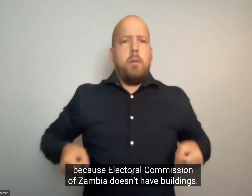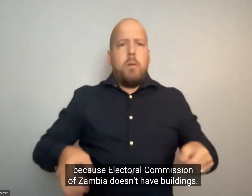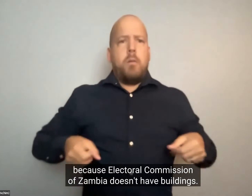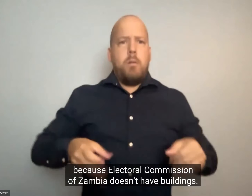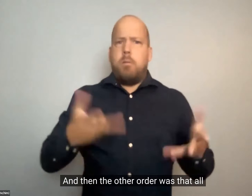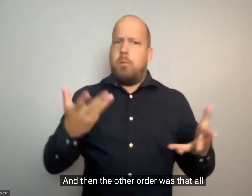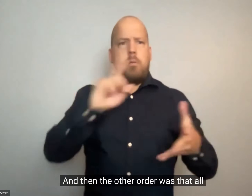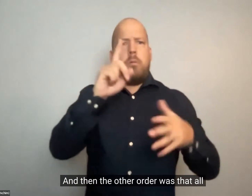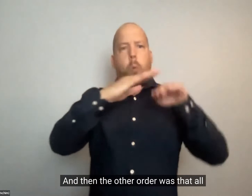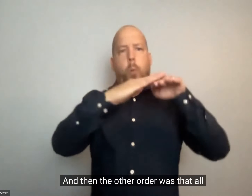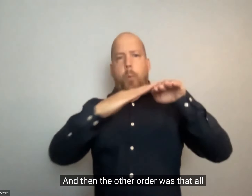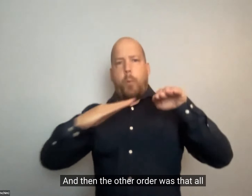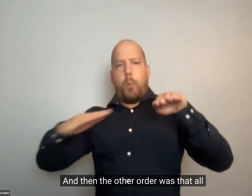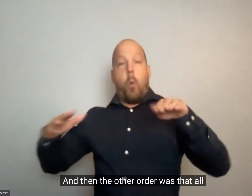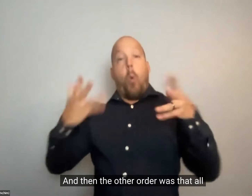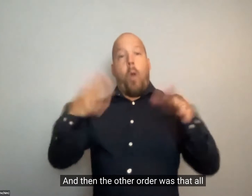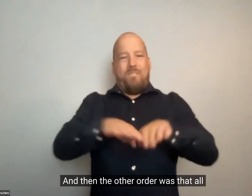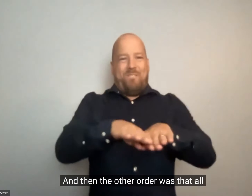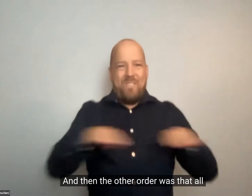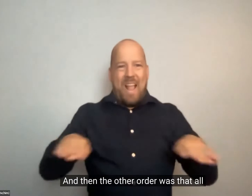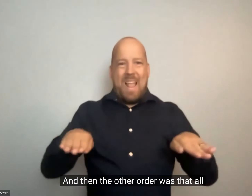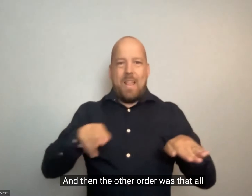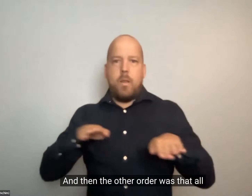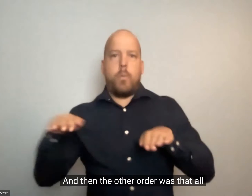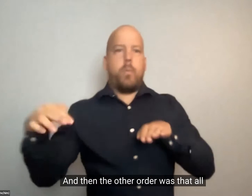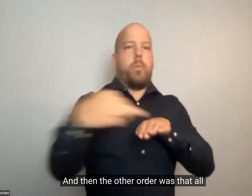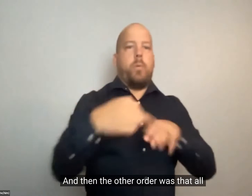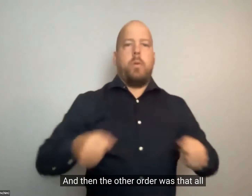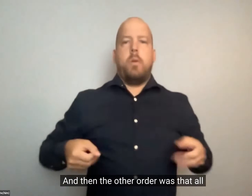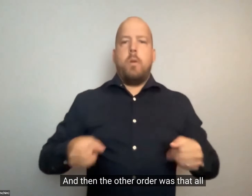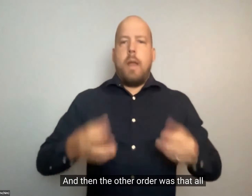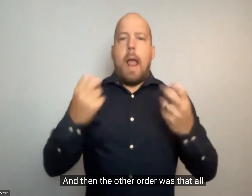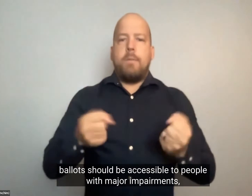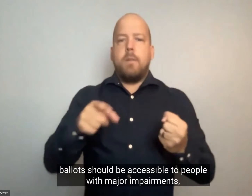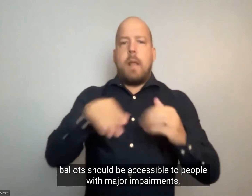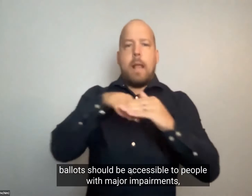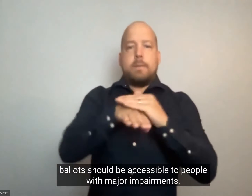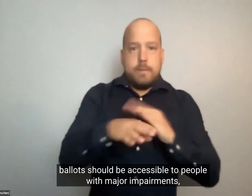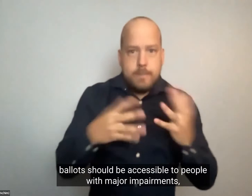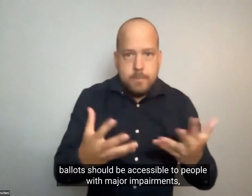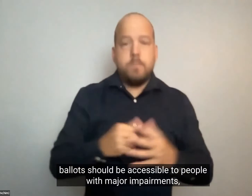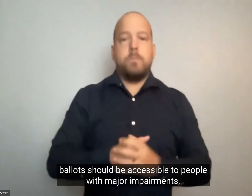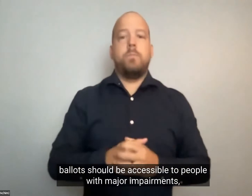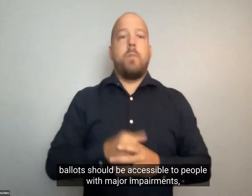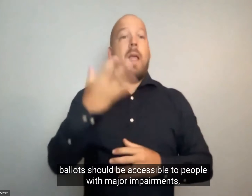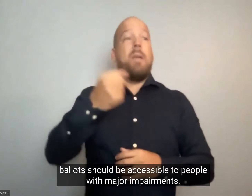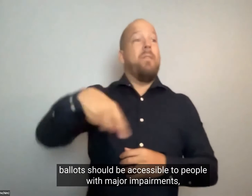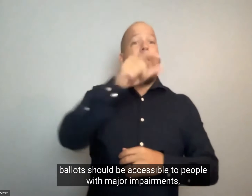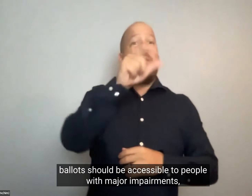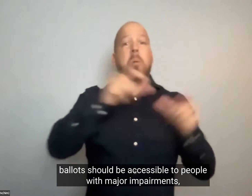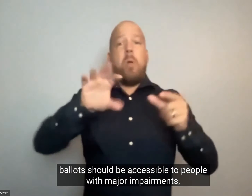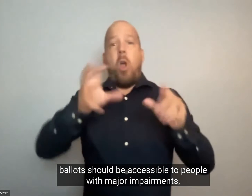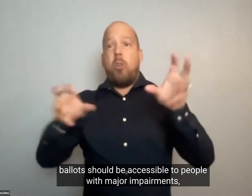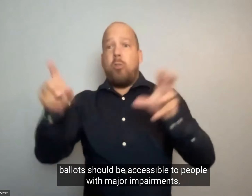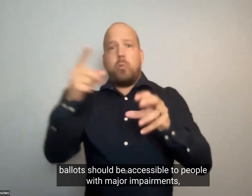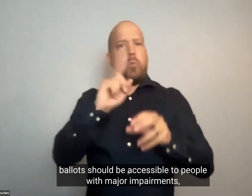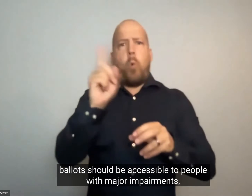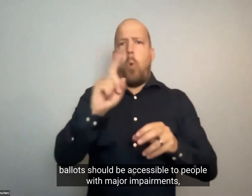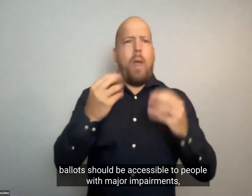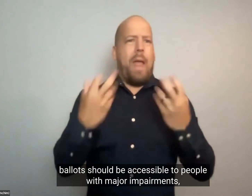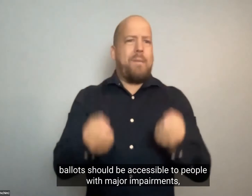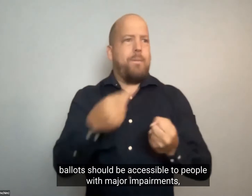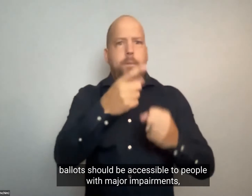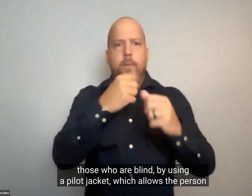buildings. And then the other order was that all ballots should be accessible to people with